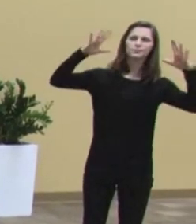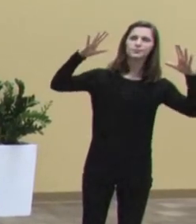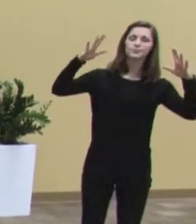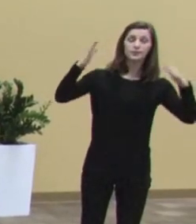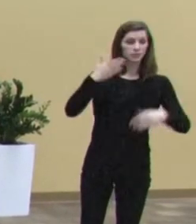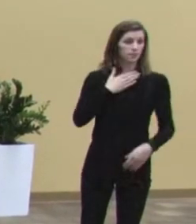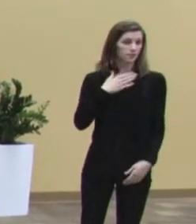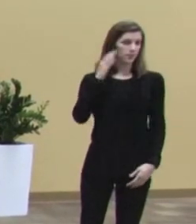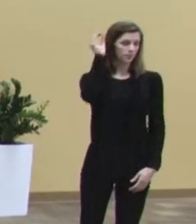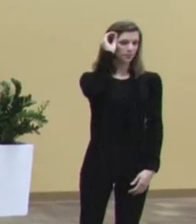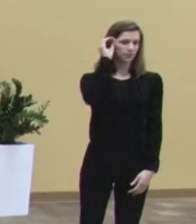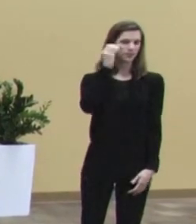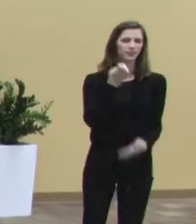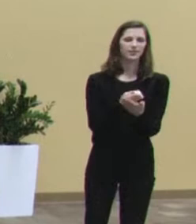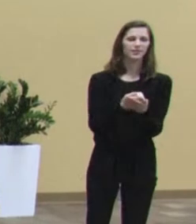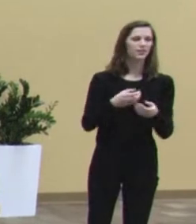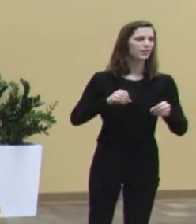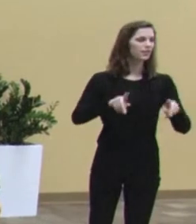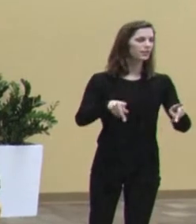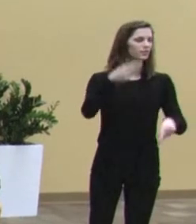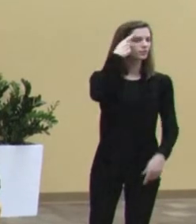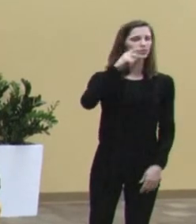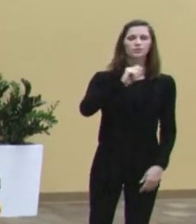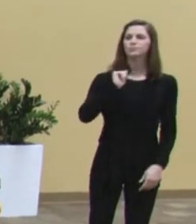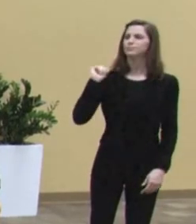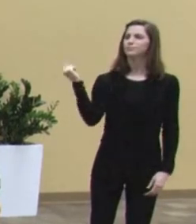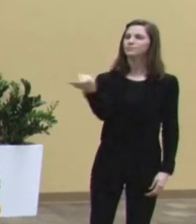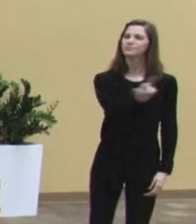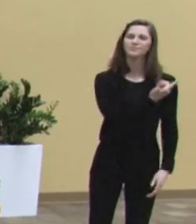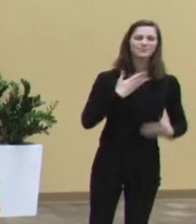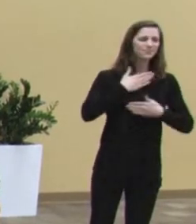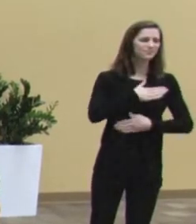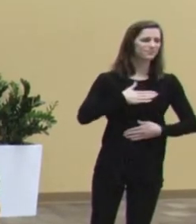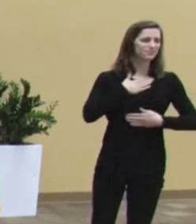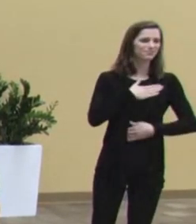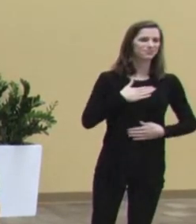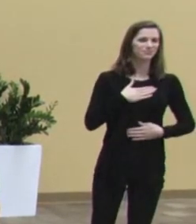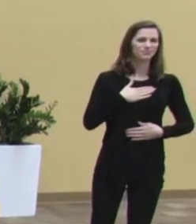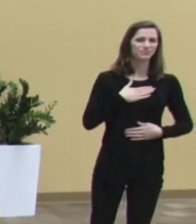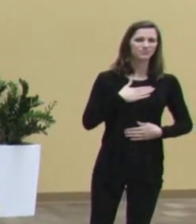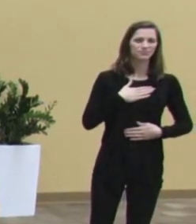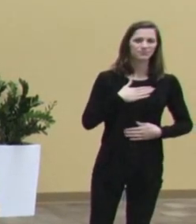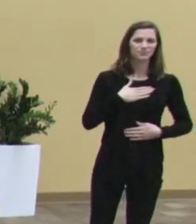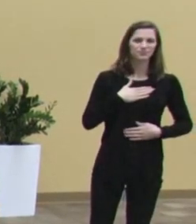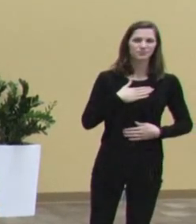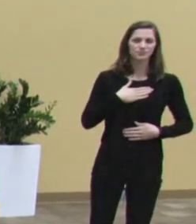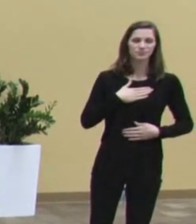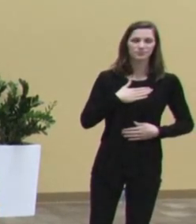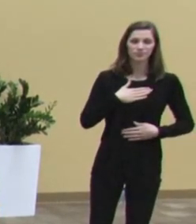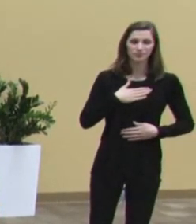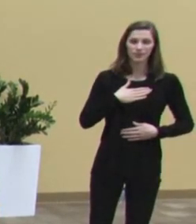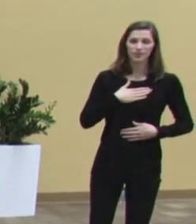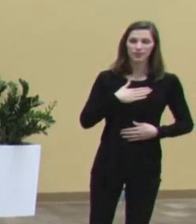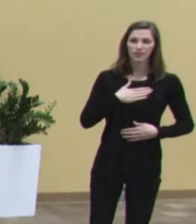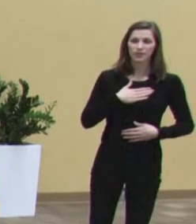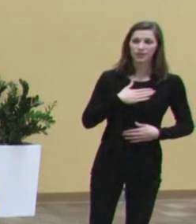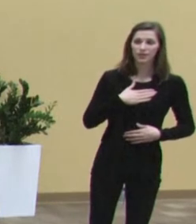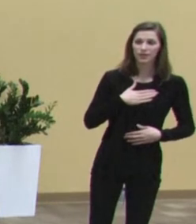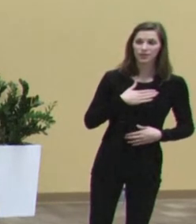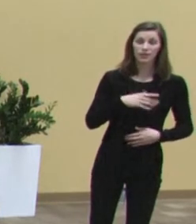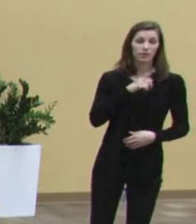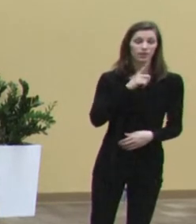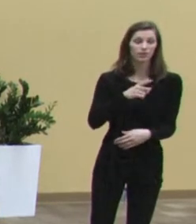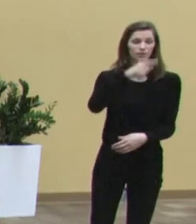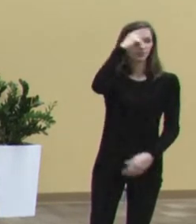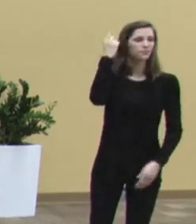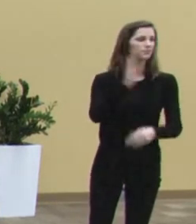an economic opportunity for all people to enjoy, and in particular, black businesses in America.